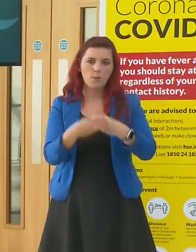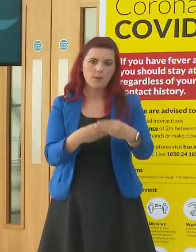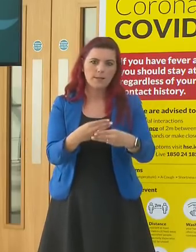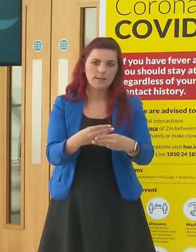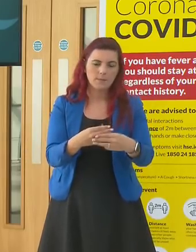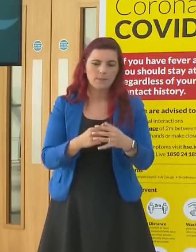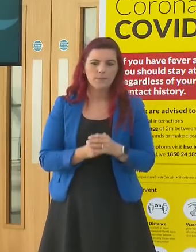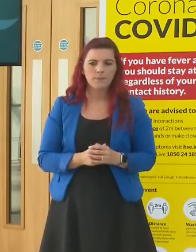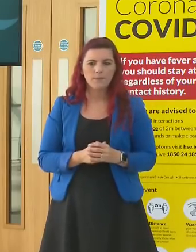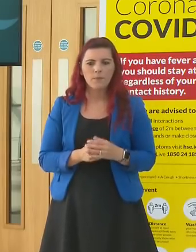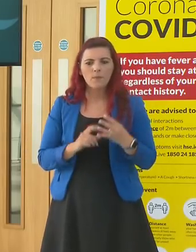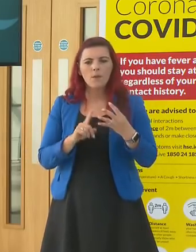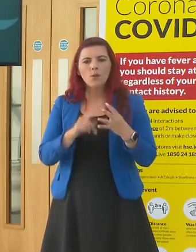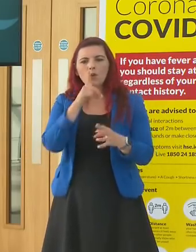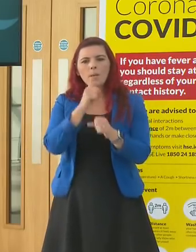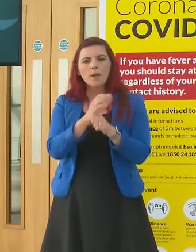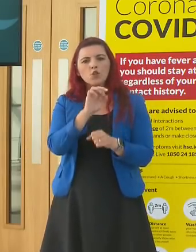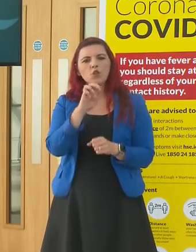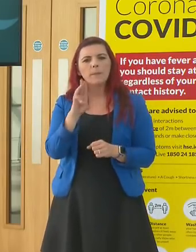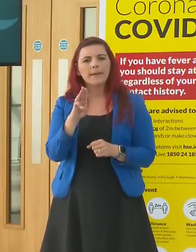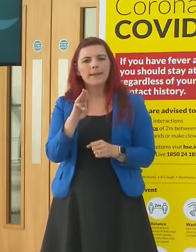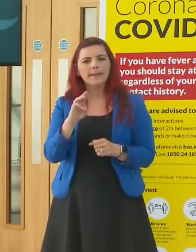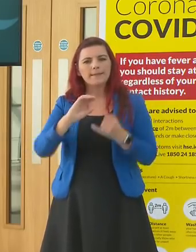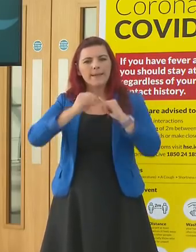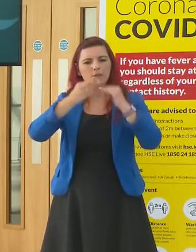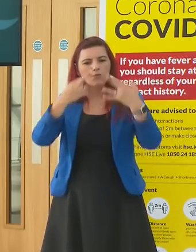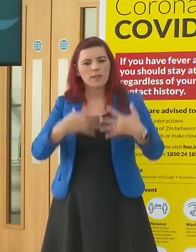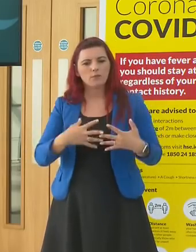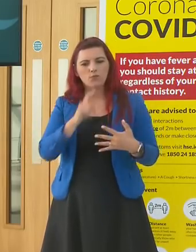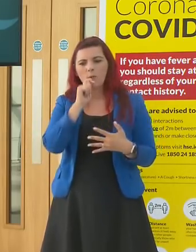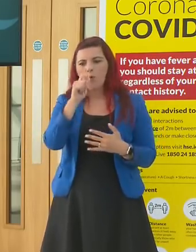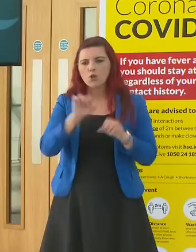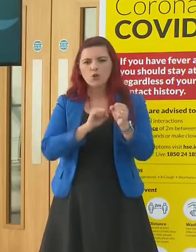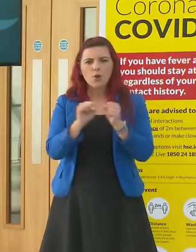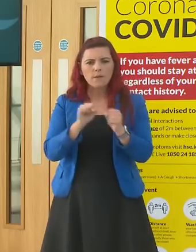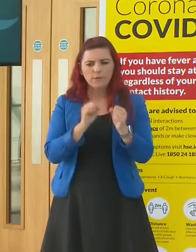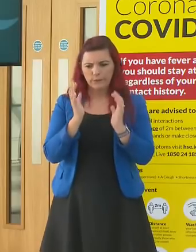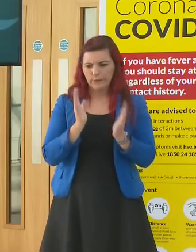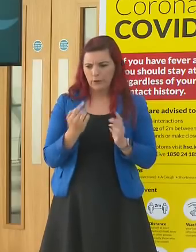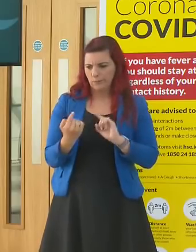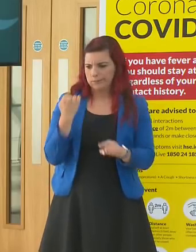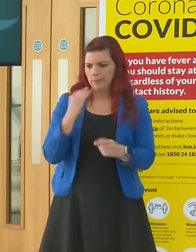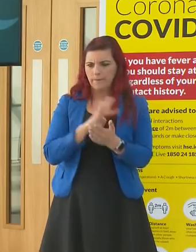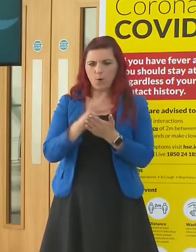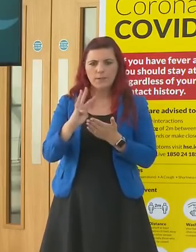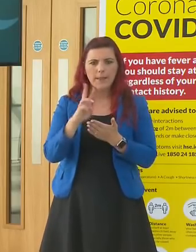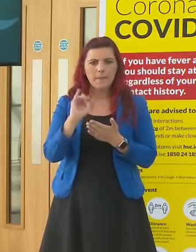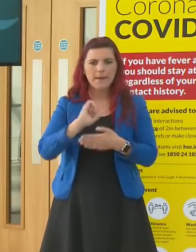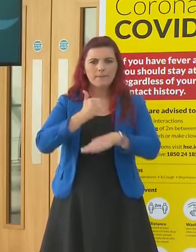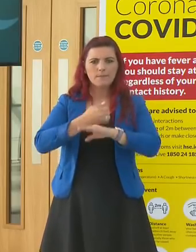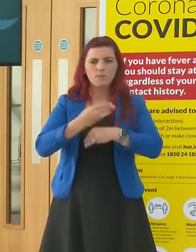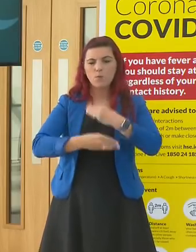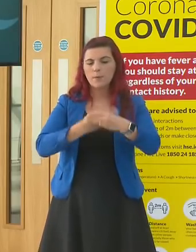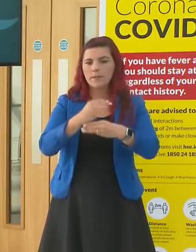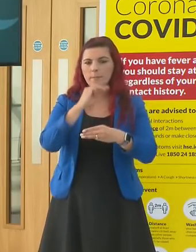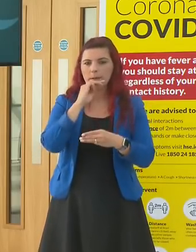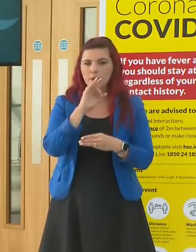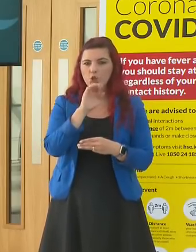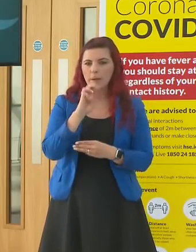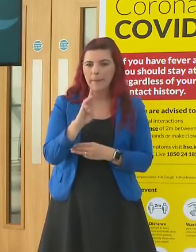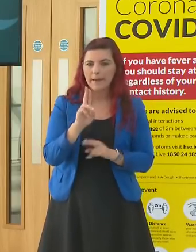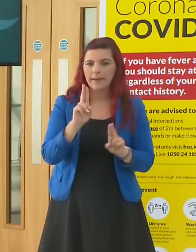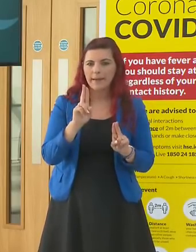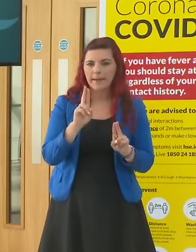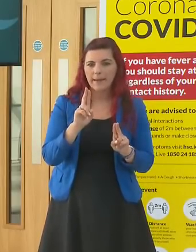Just briefly on the GP test results support service, I mentioned we had put this in place since the 14th of May, a process where GPs, if they